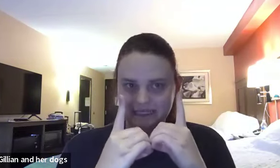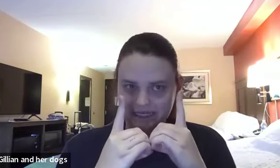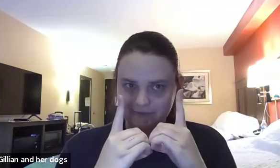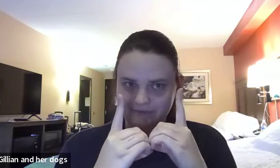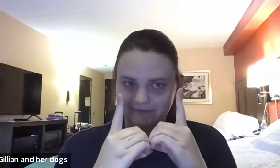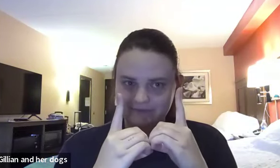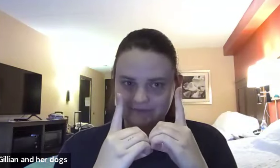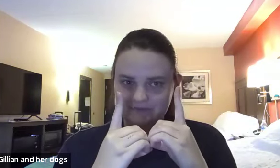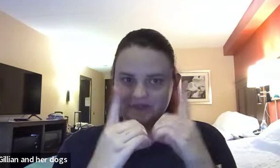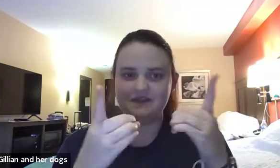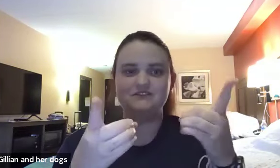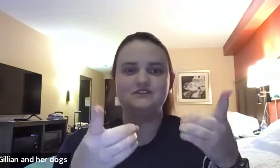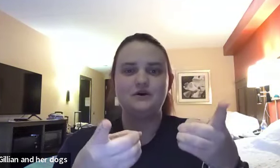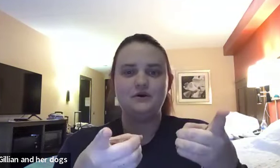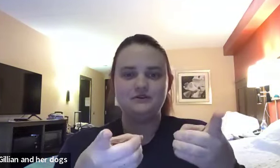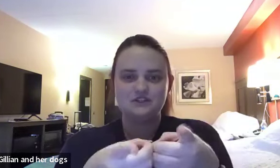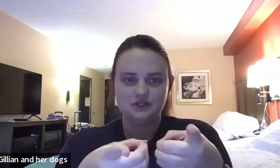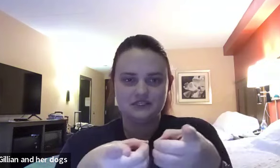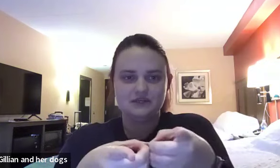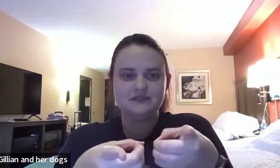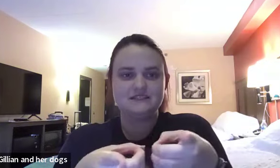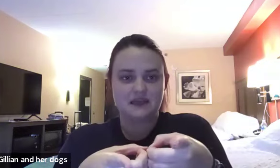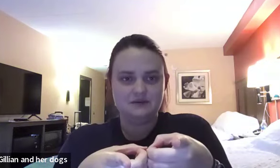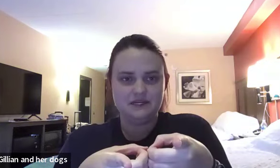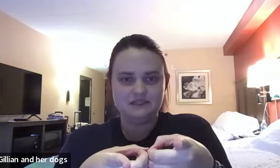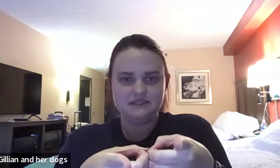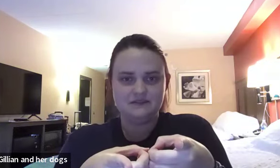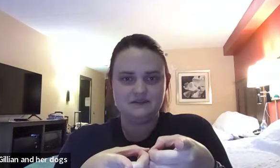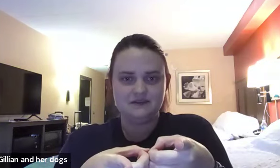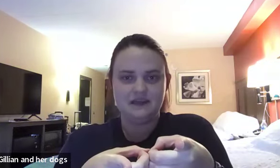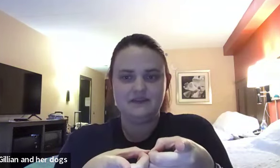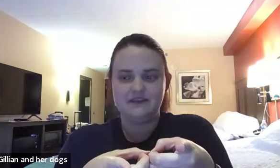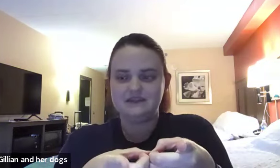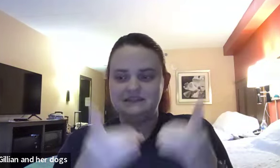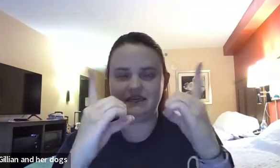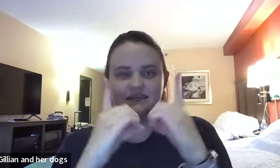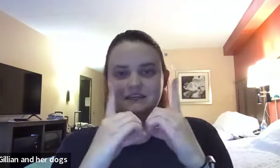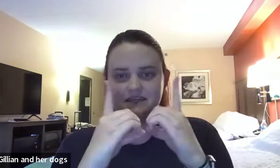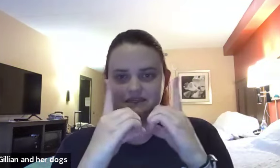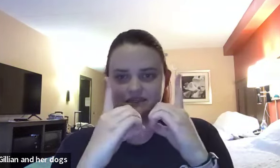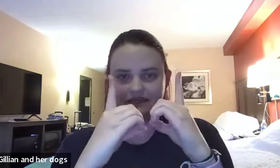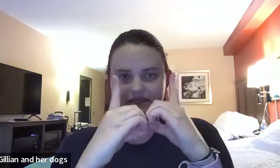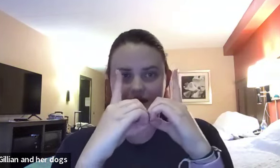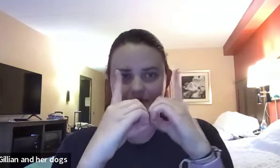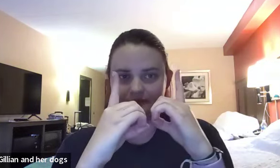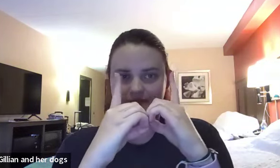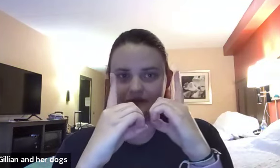dating. So dessert is going to be sideways and then dating is standing up.